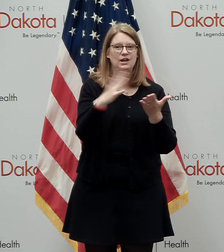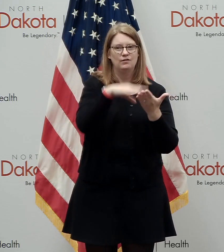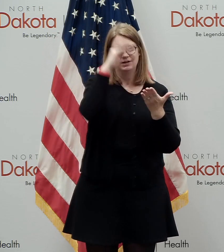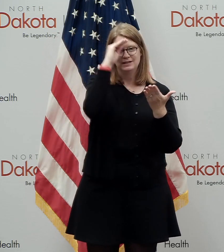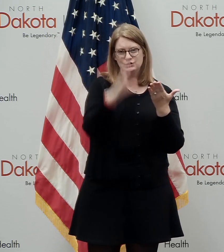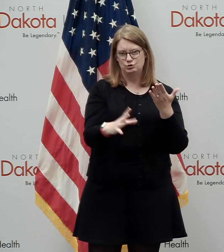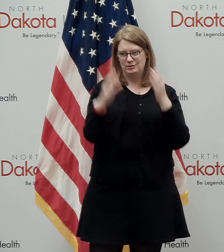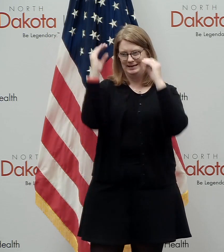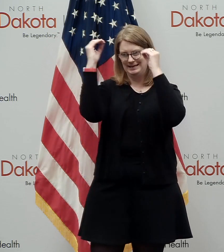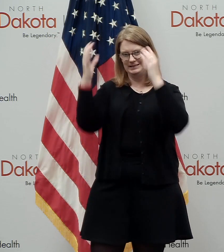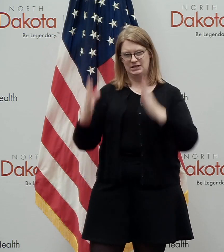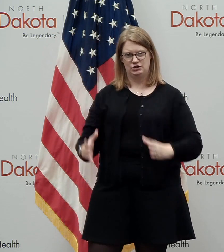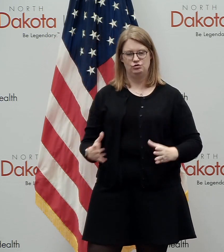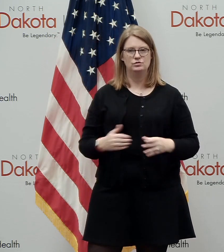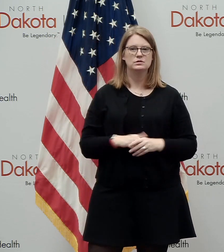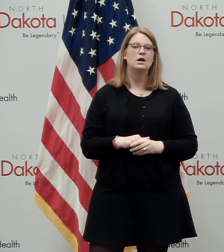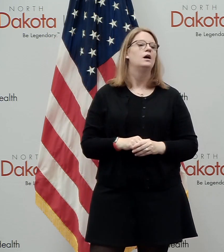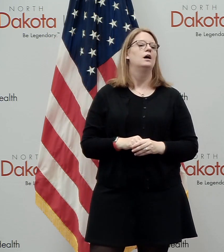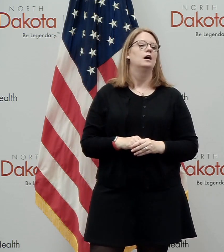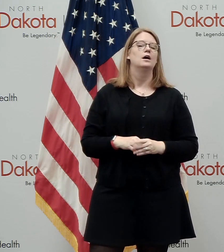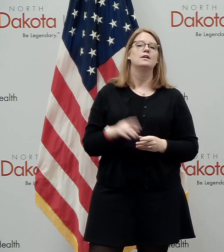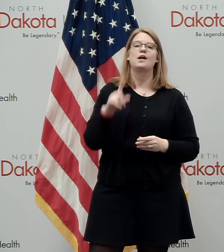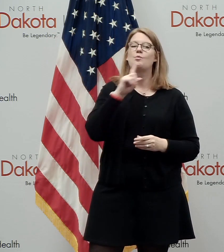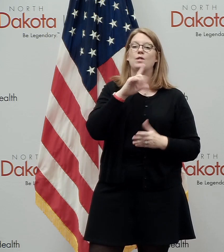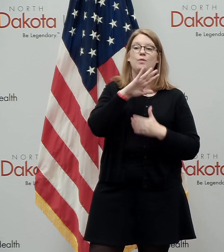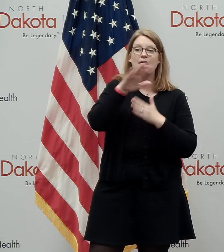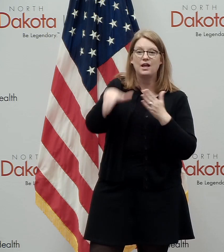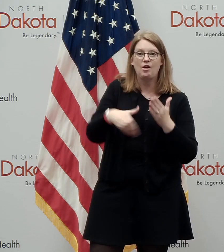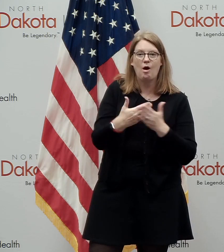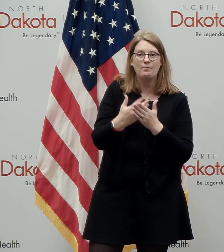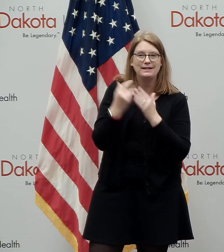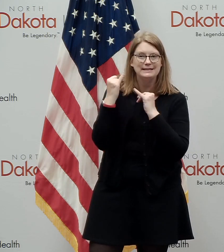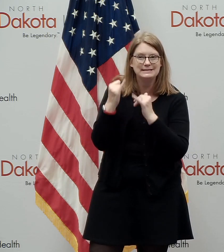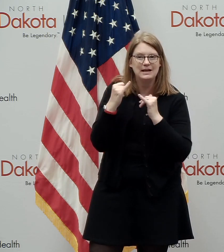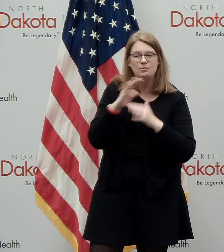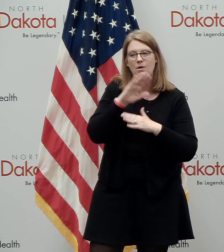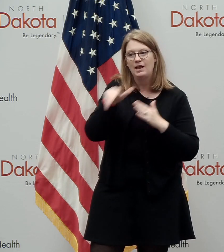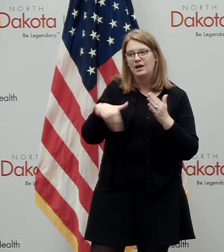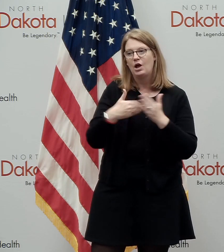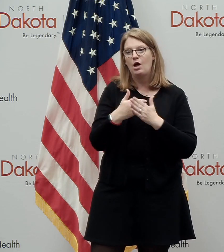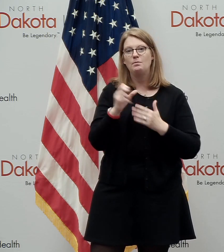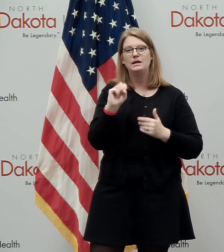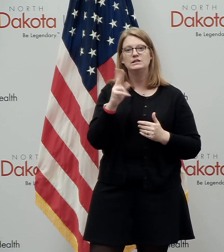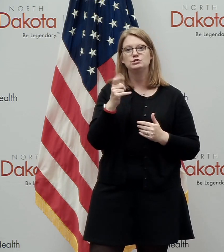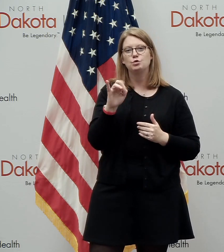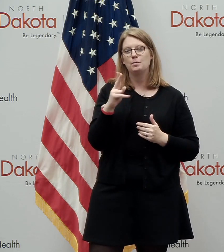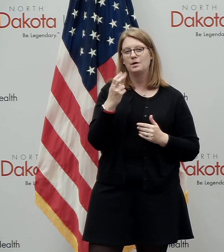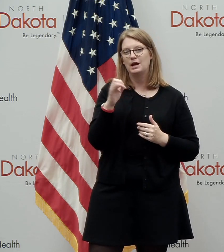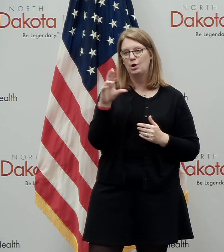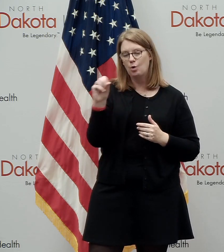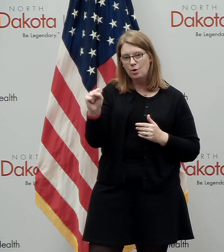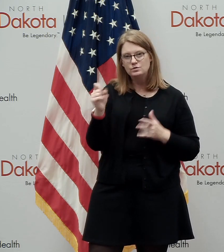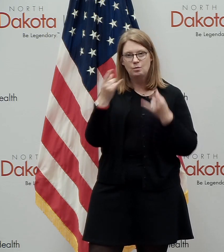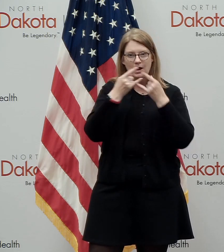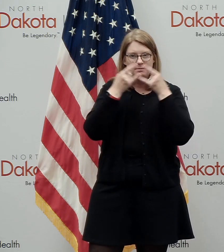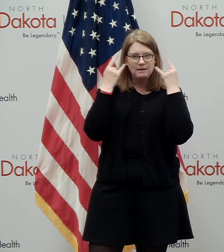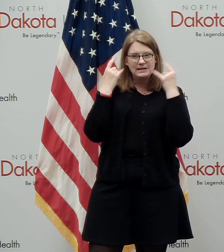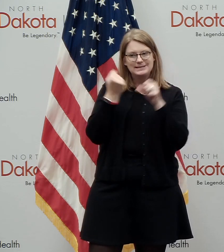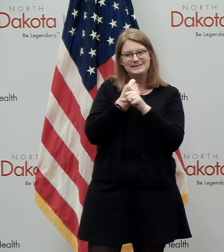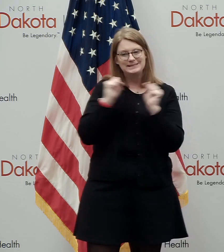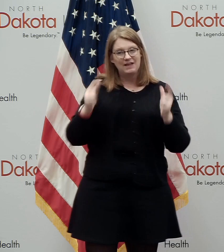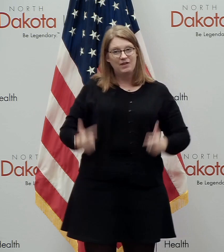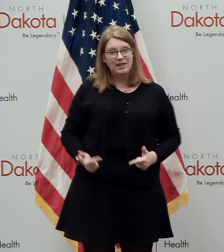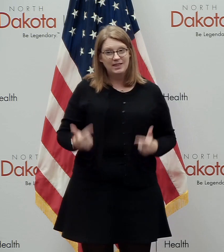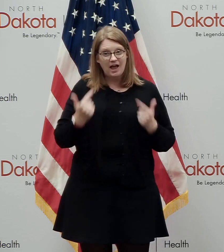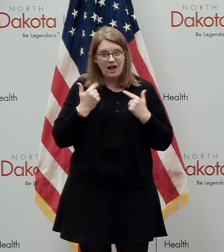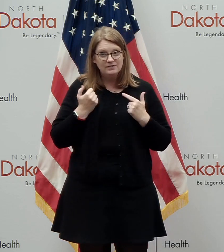teachers alike. And again, we all can be like students and the adults. We can all be superheroes, wearing masks and saving lives. And if you're interested in